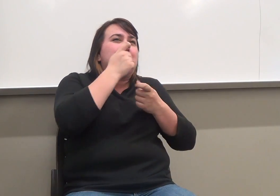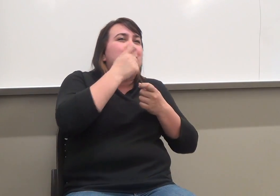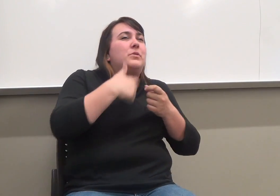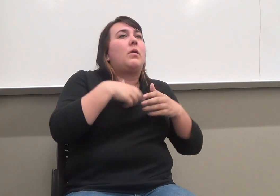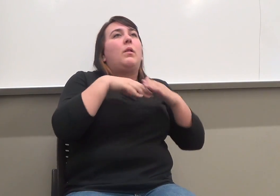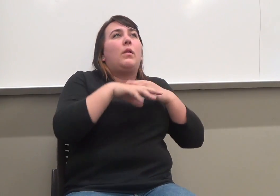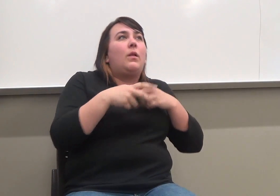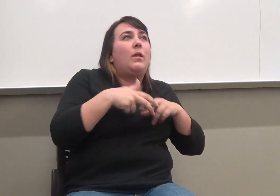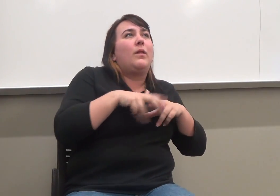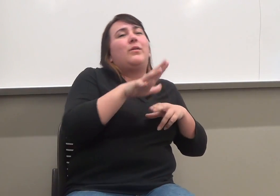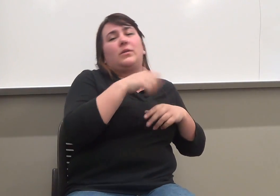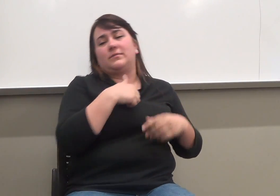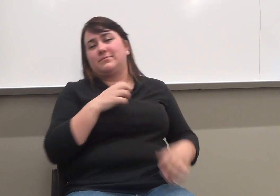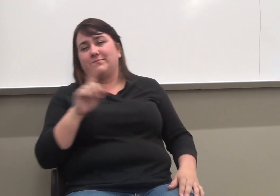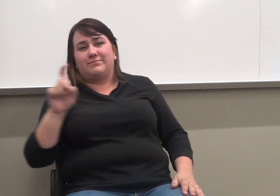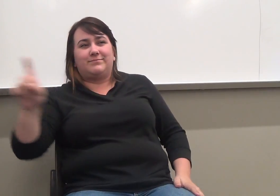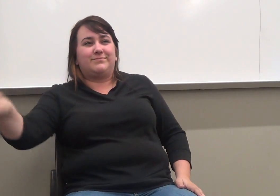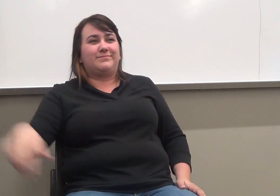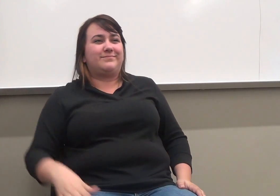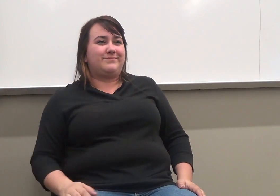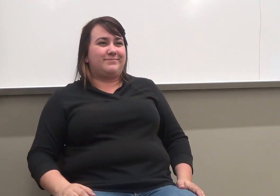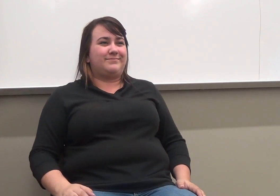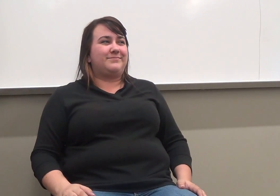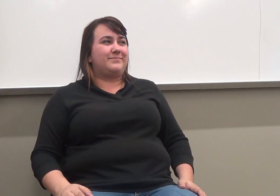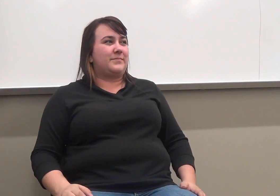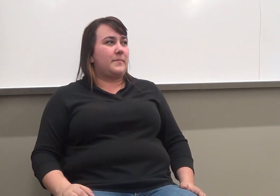I couldn't- let's see, this is, okay.